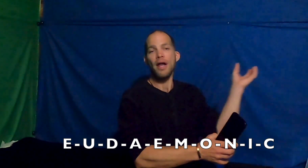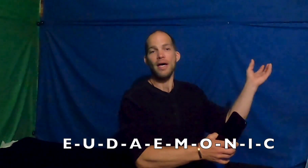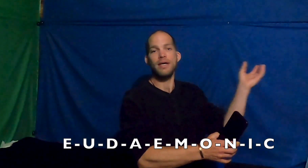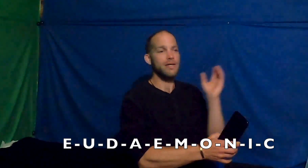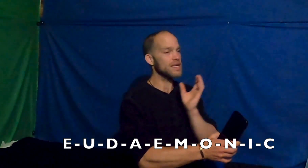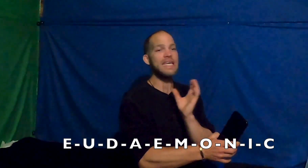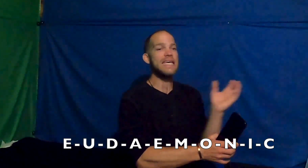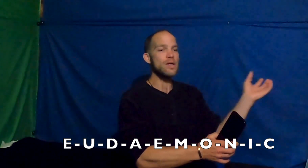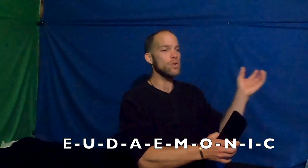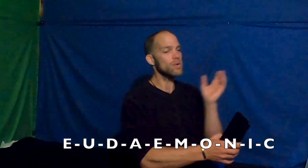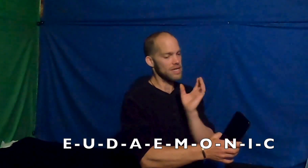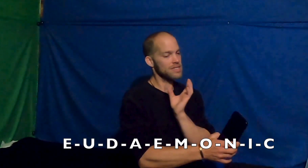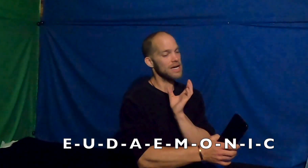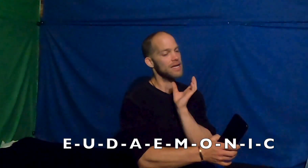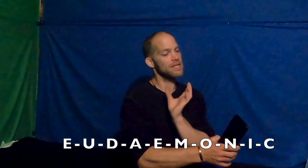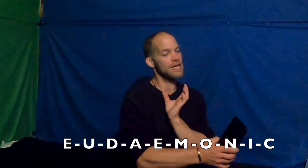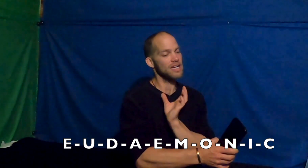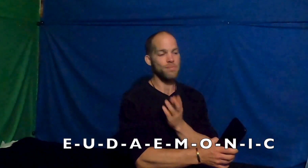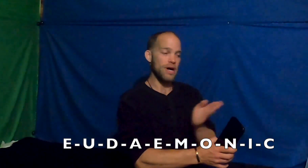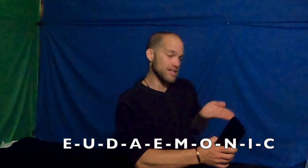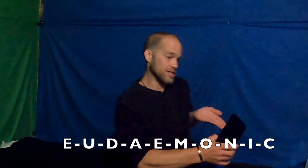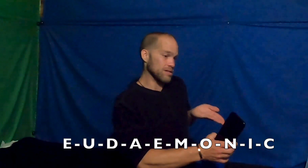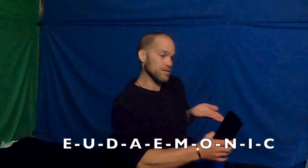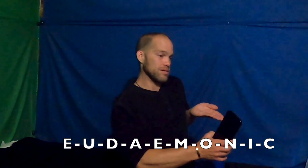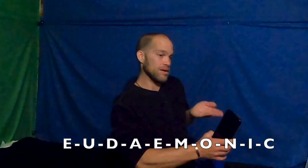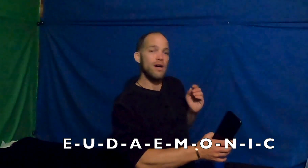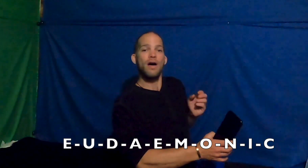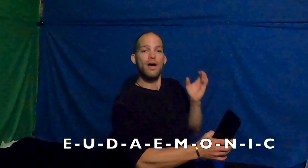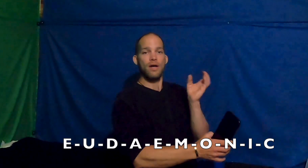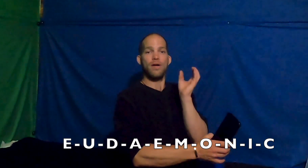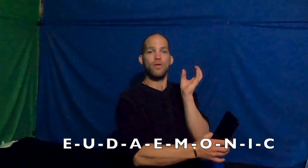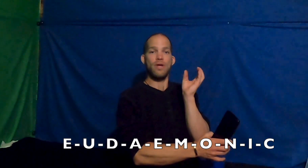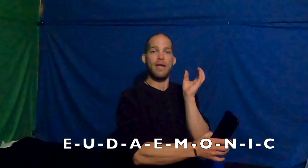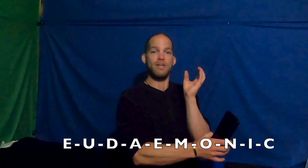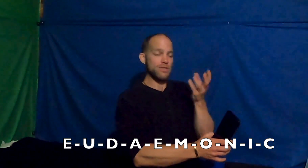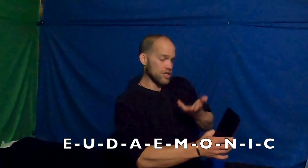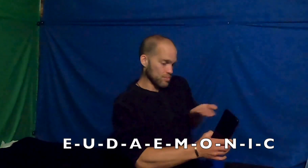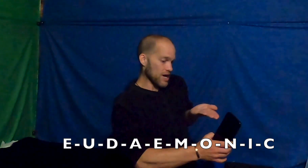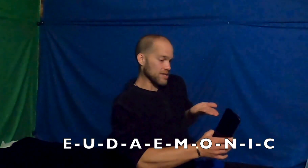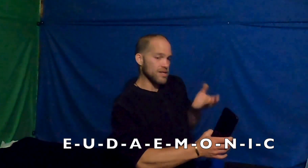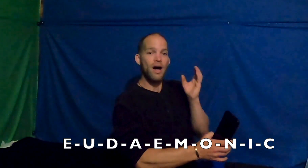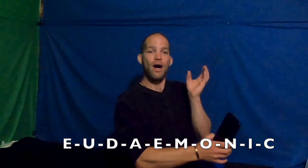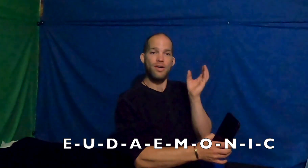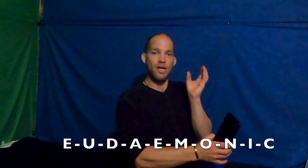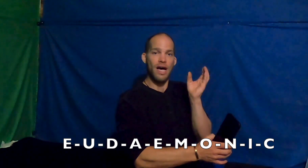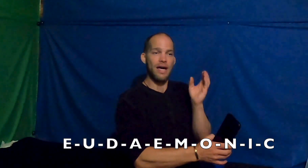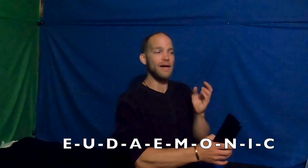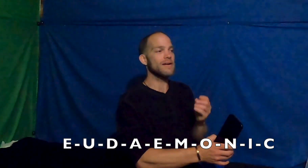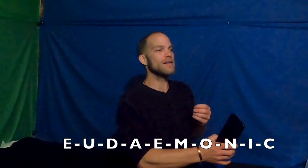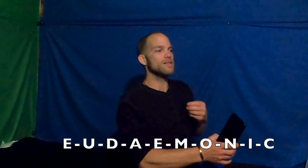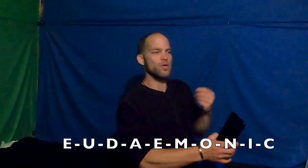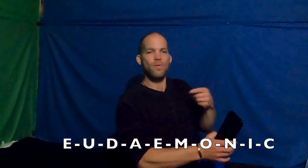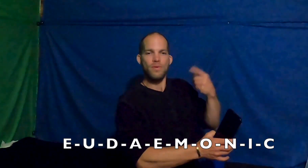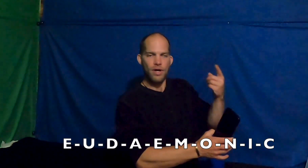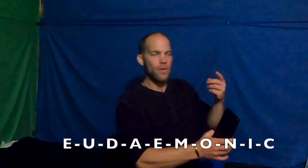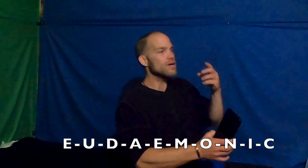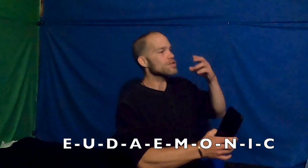eudaemonic. EU is like the expressed, unanimous or expressed, underlying. So, so you would